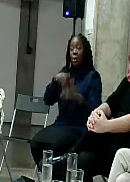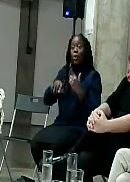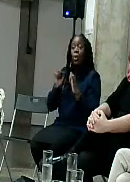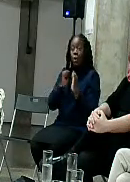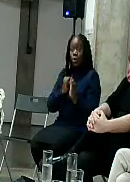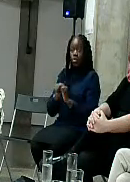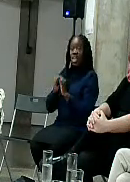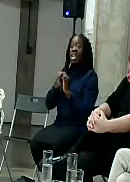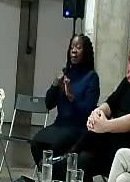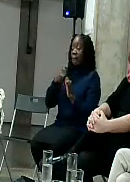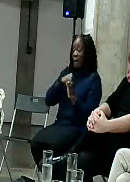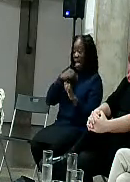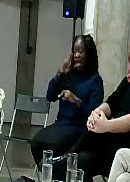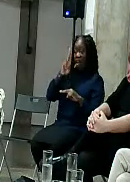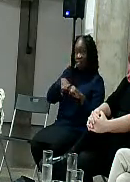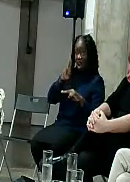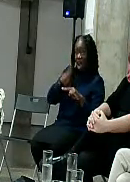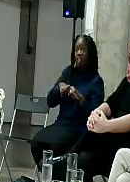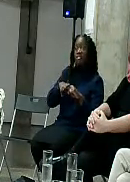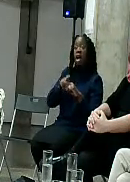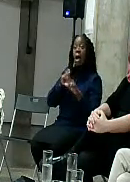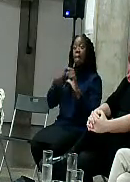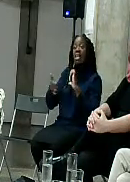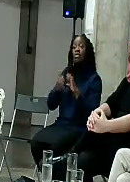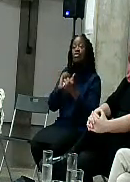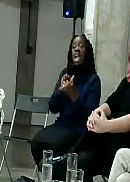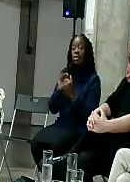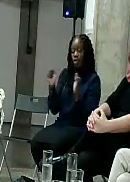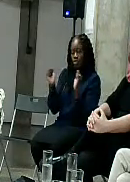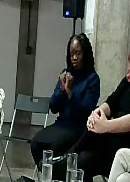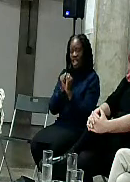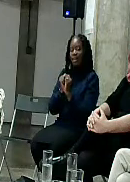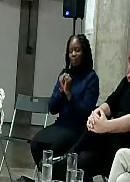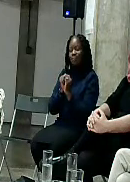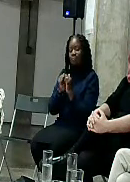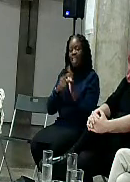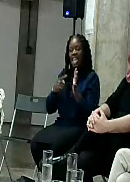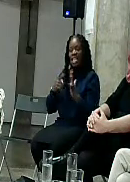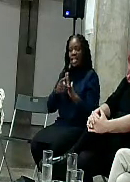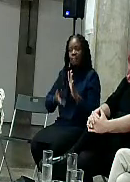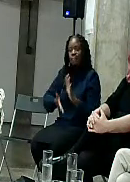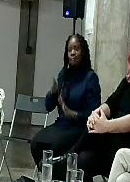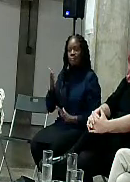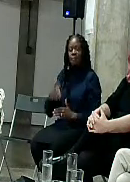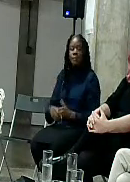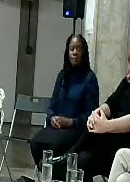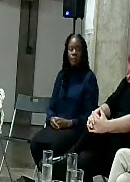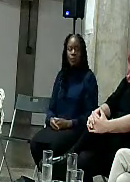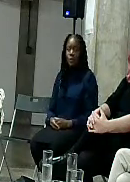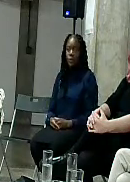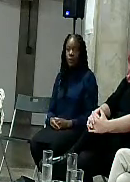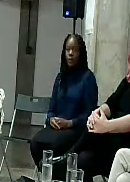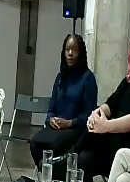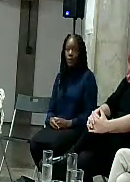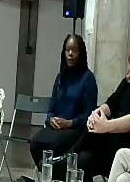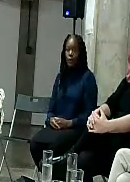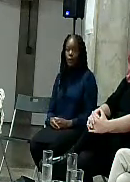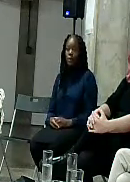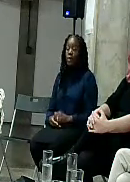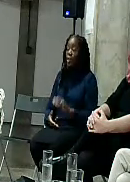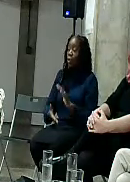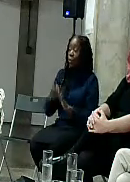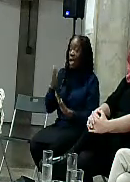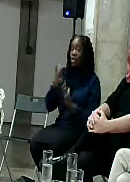his father, myself, his best friend, and we went